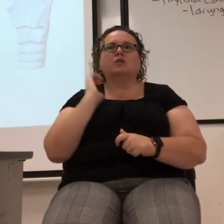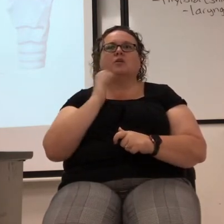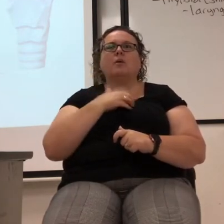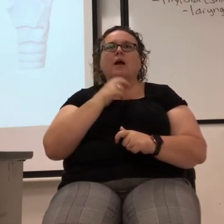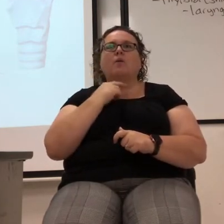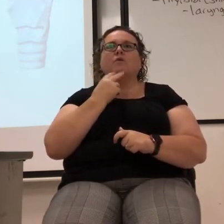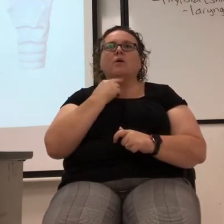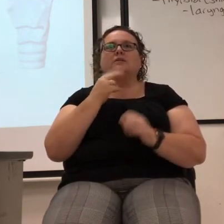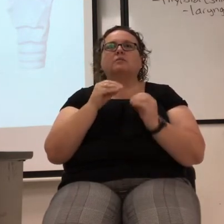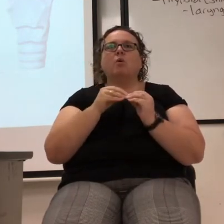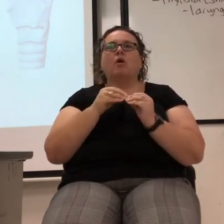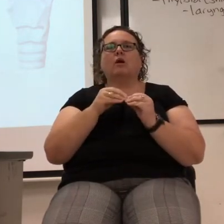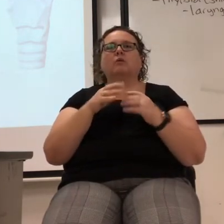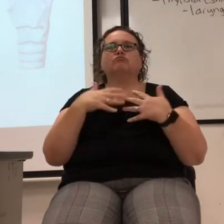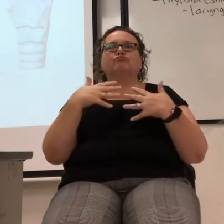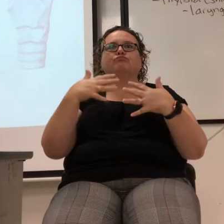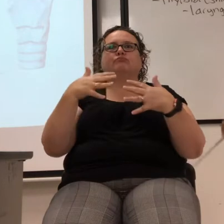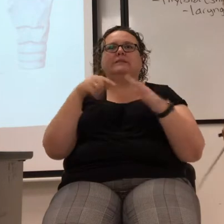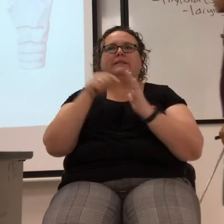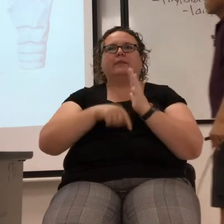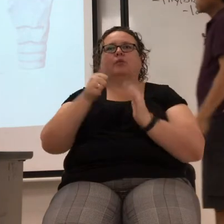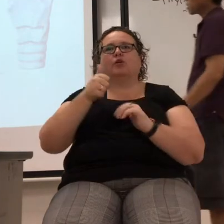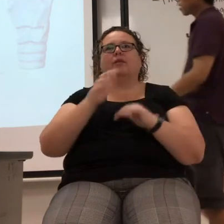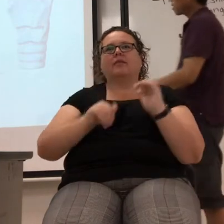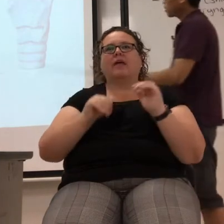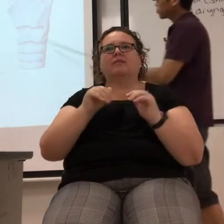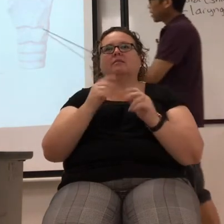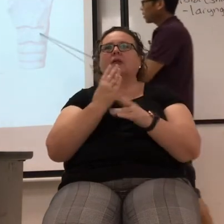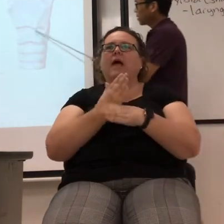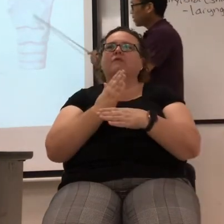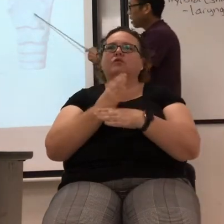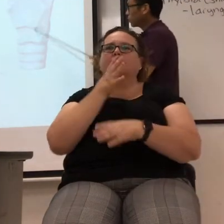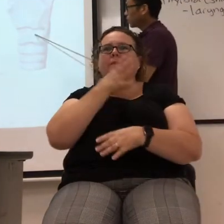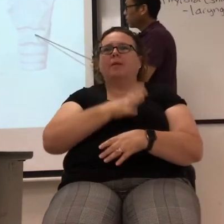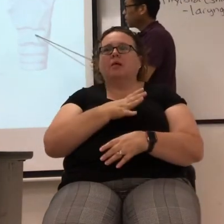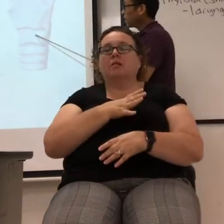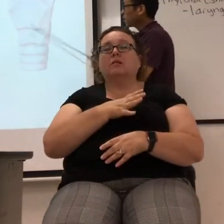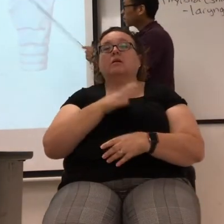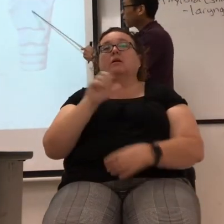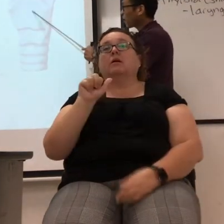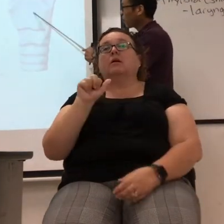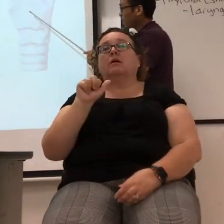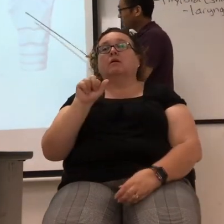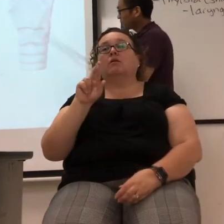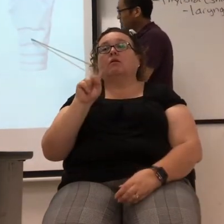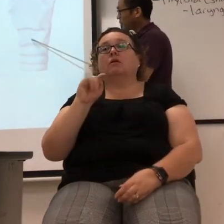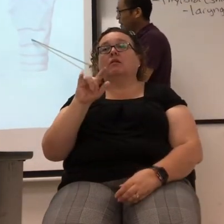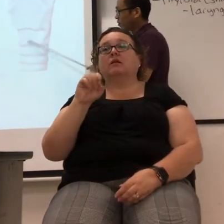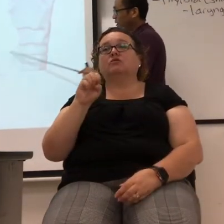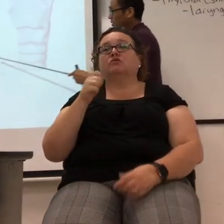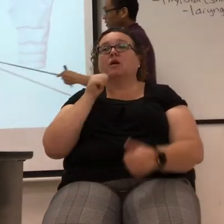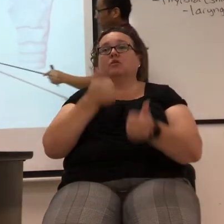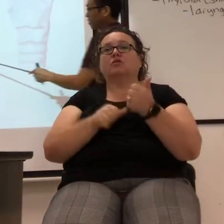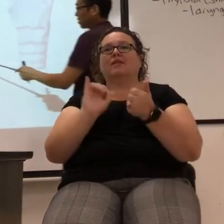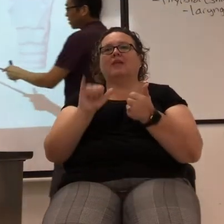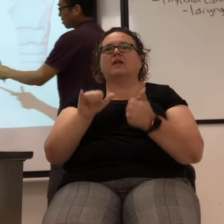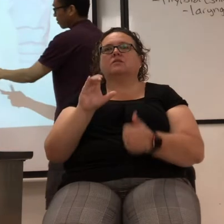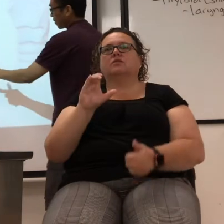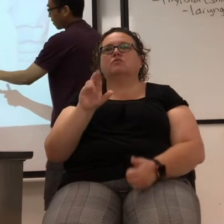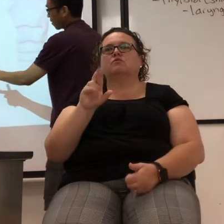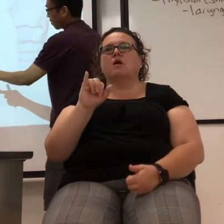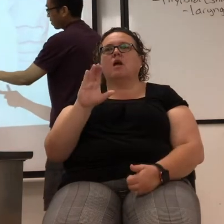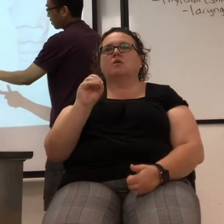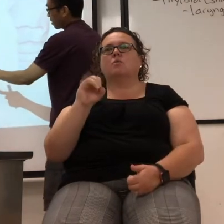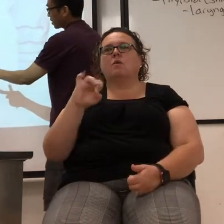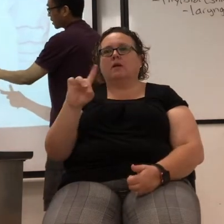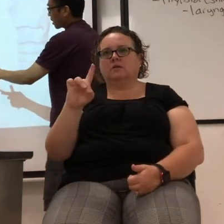resonates a little deeper than the average female. All right, this cartilage right underneath it, there's the thyroid. This is cricoid